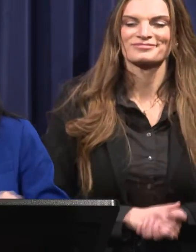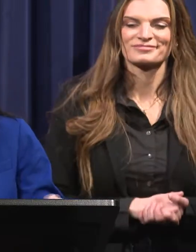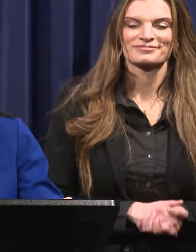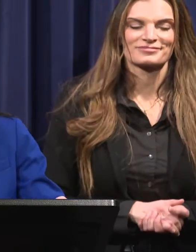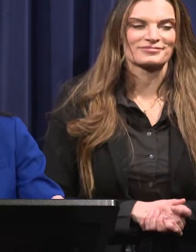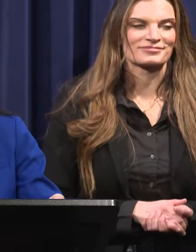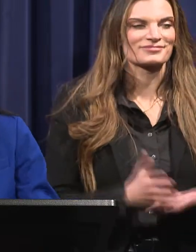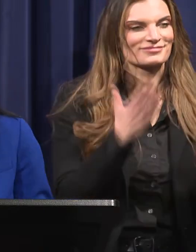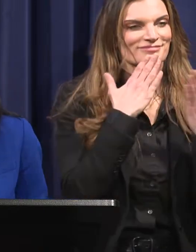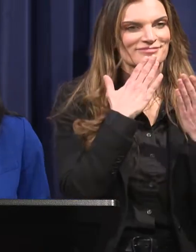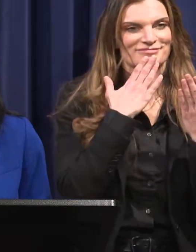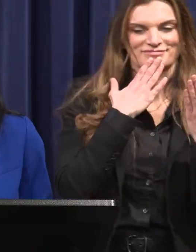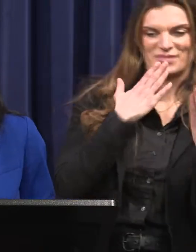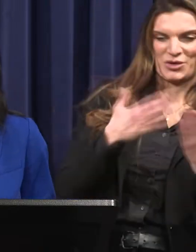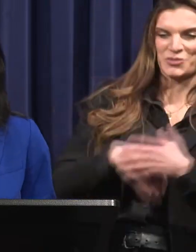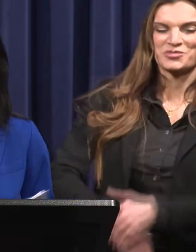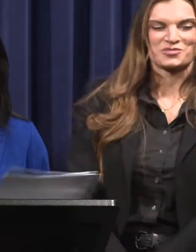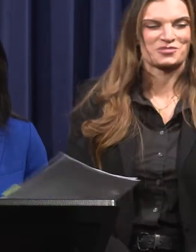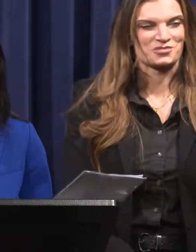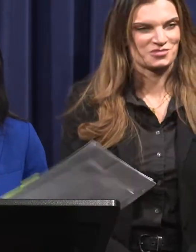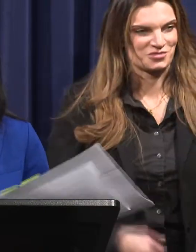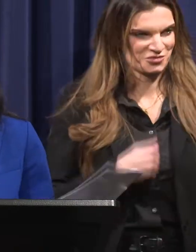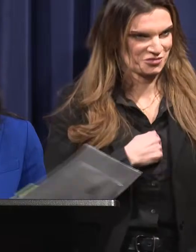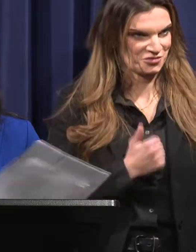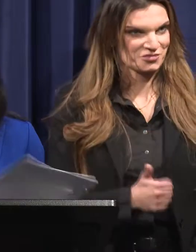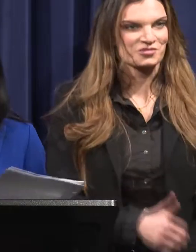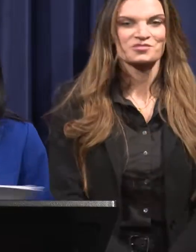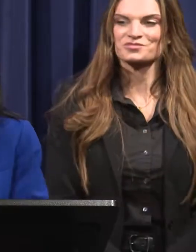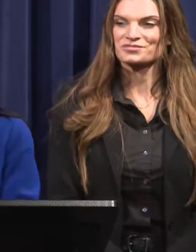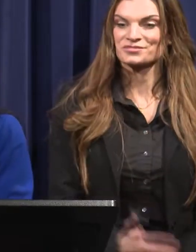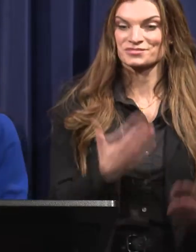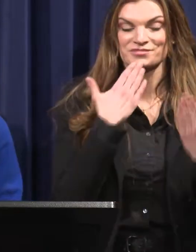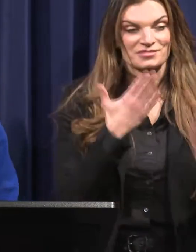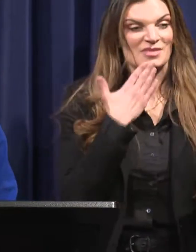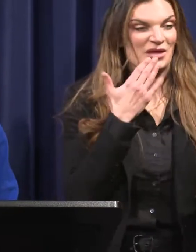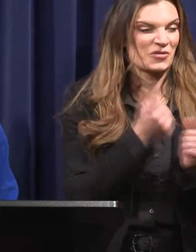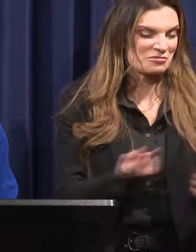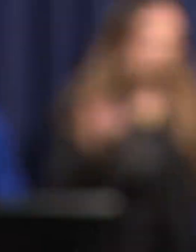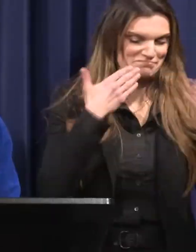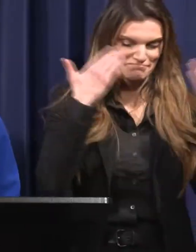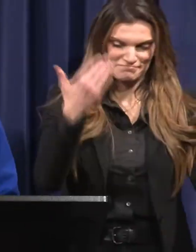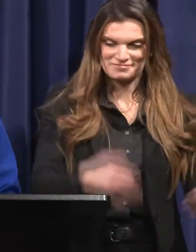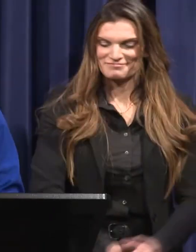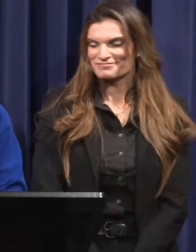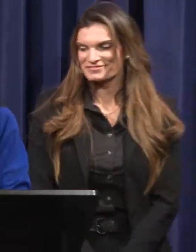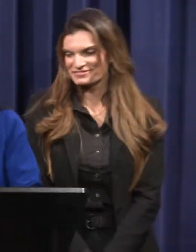approximately 7. Thank you. Sorry about that. Sure, no problem. All right. Thanks, everyone.